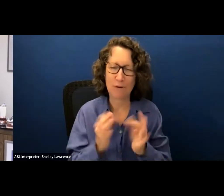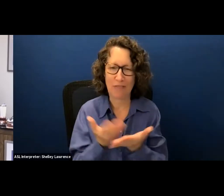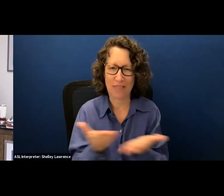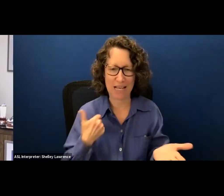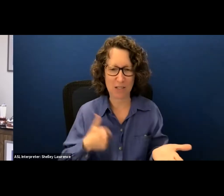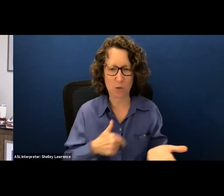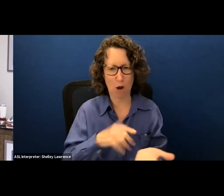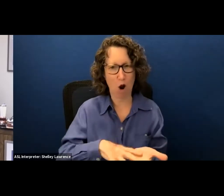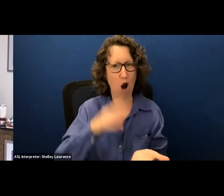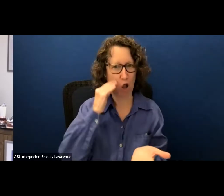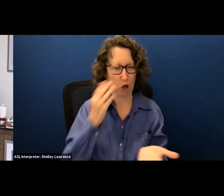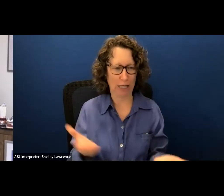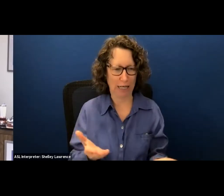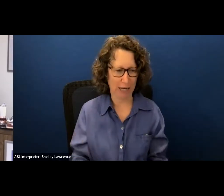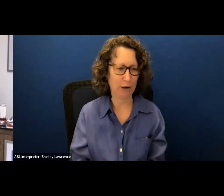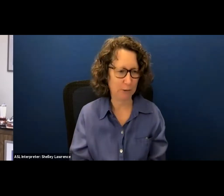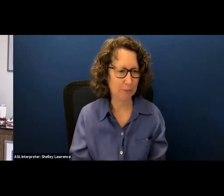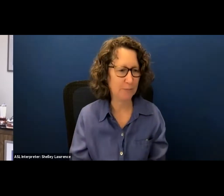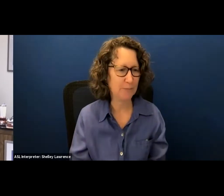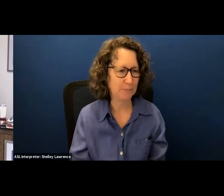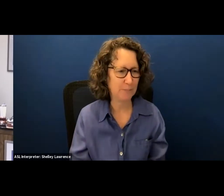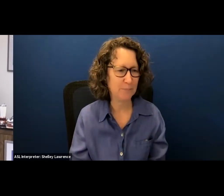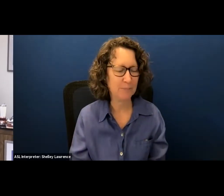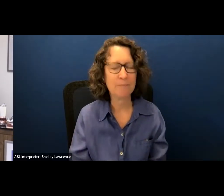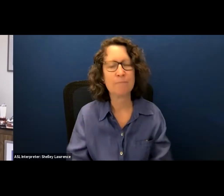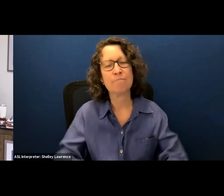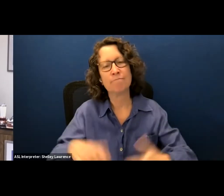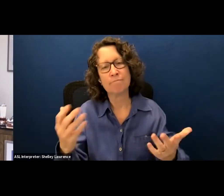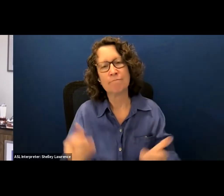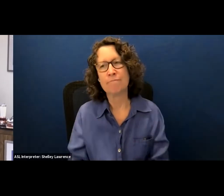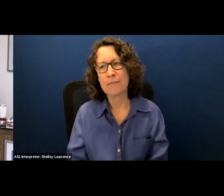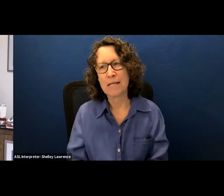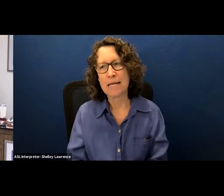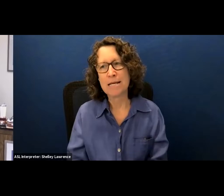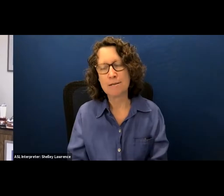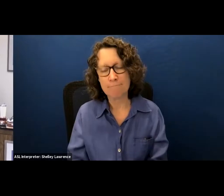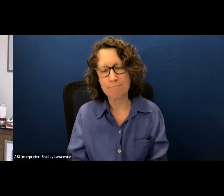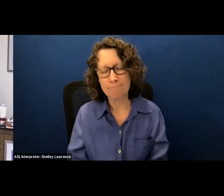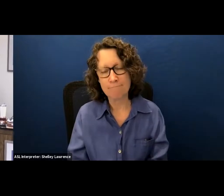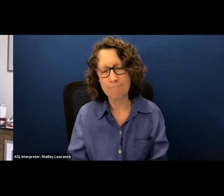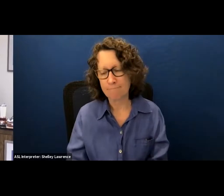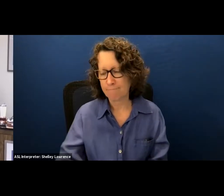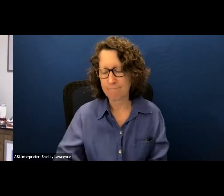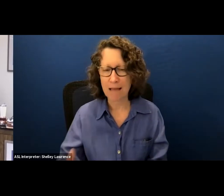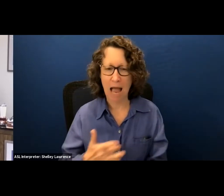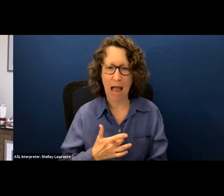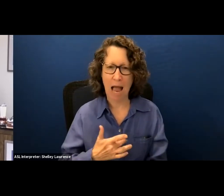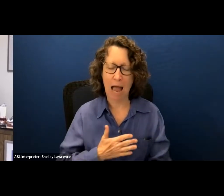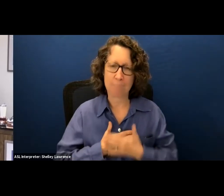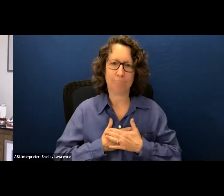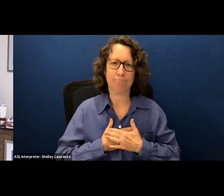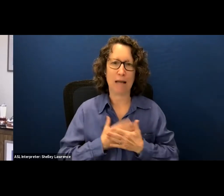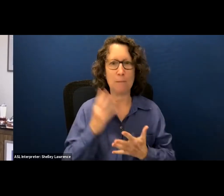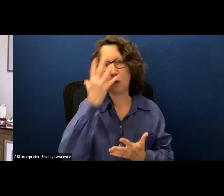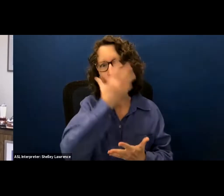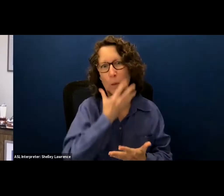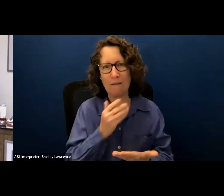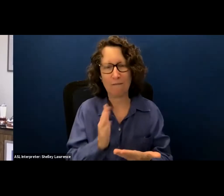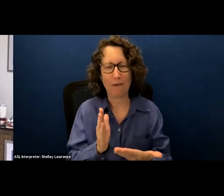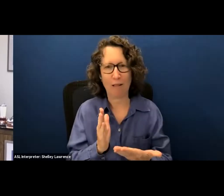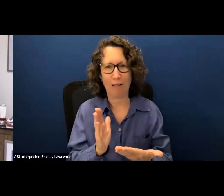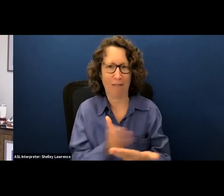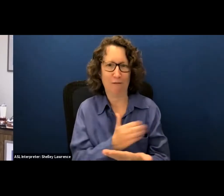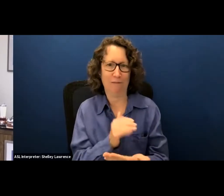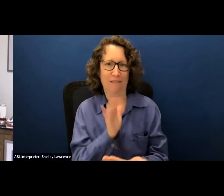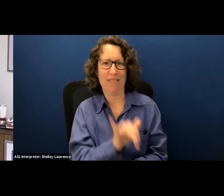we are learning here. And so, yeah, I'm just really thrilled to see that was a beautiful rendition of that. So